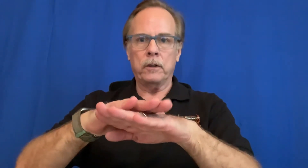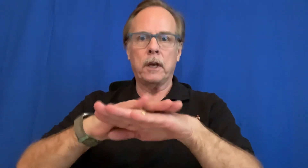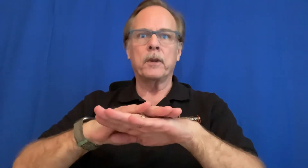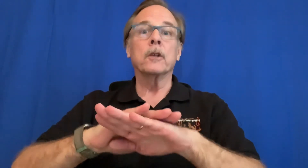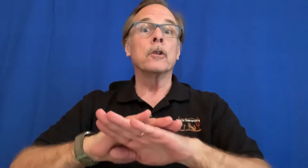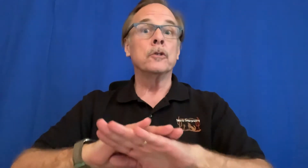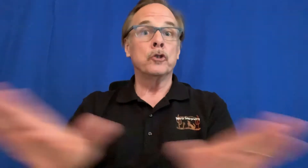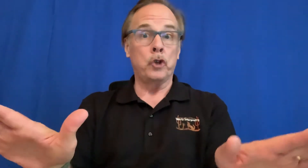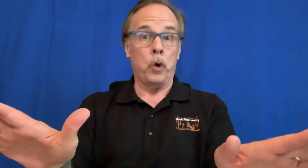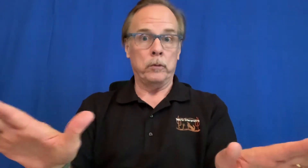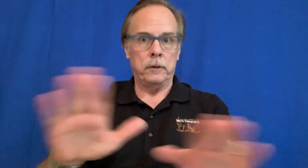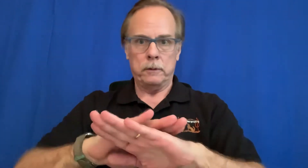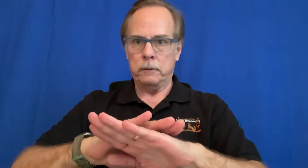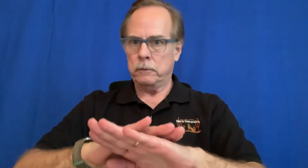of the other, don't.